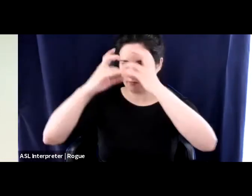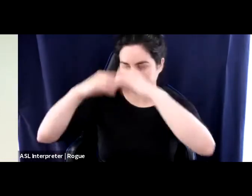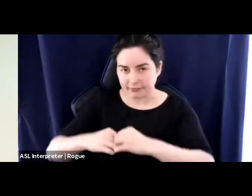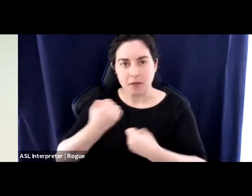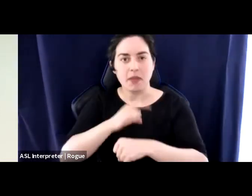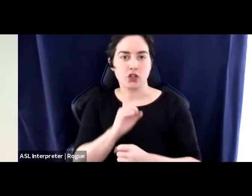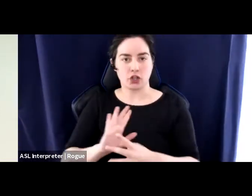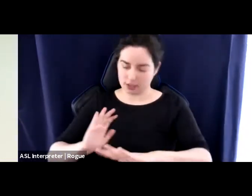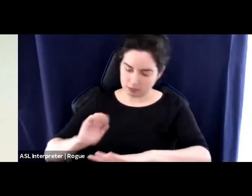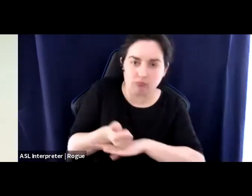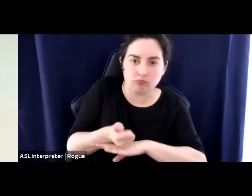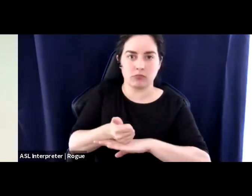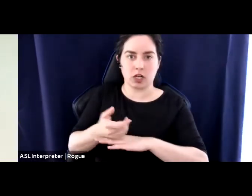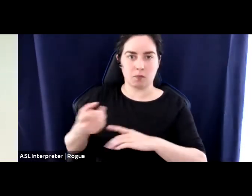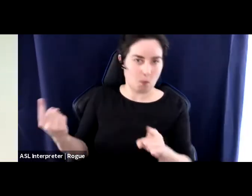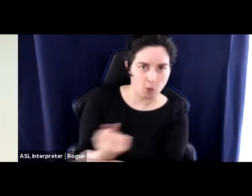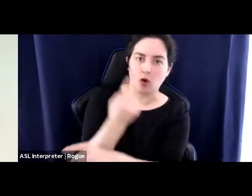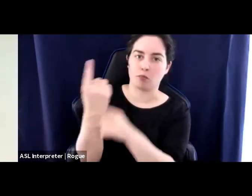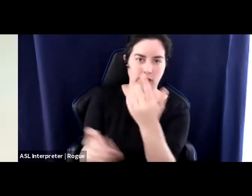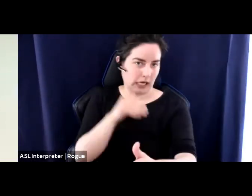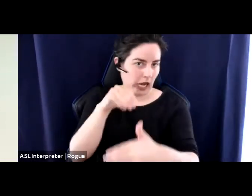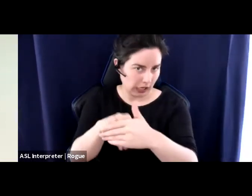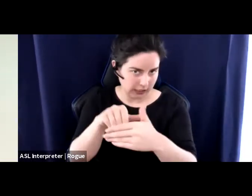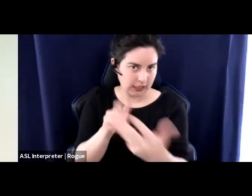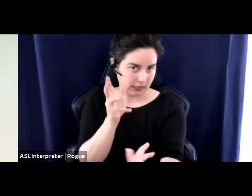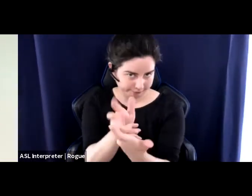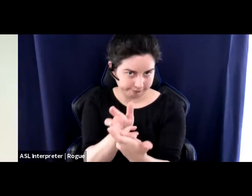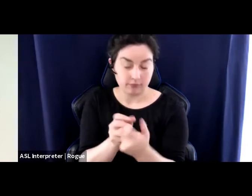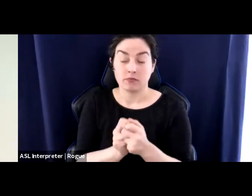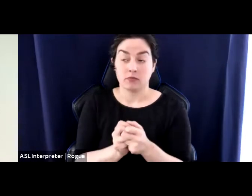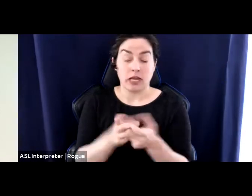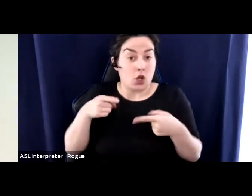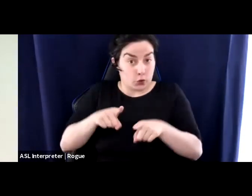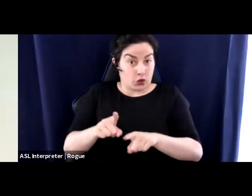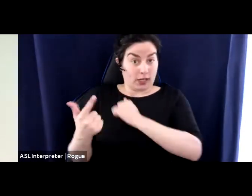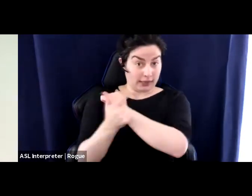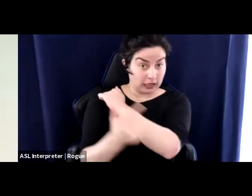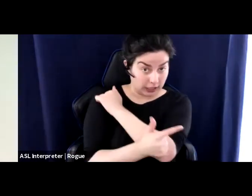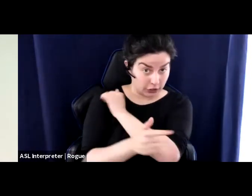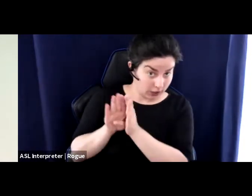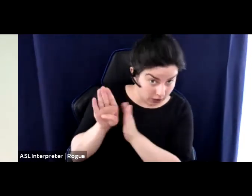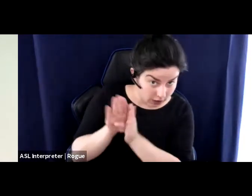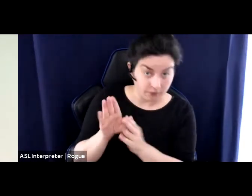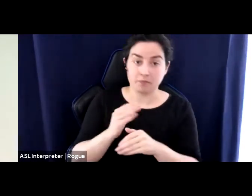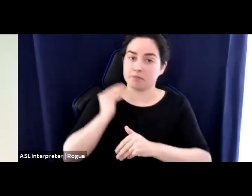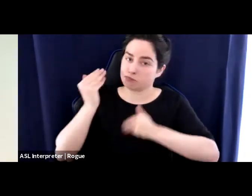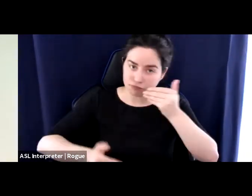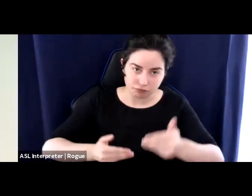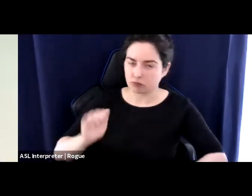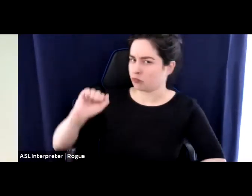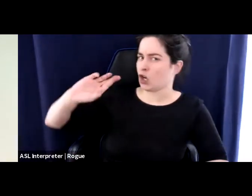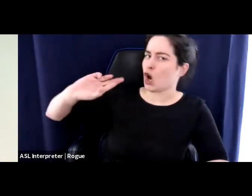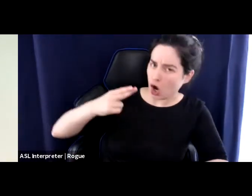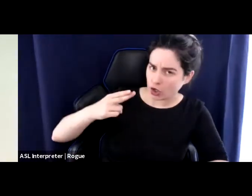areas. When this legislation was being developed in Parliament, Arch, in coalition with Dawn and